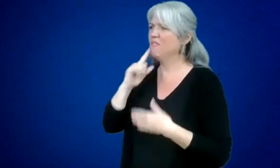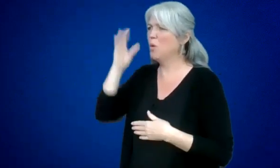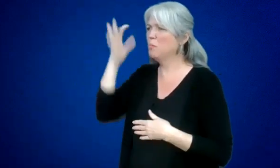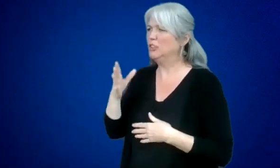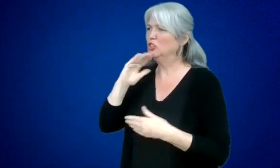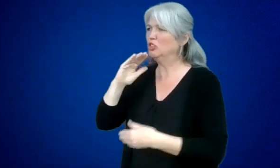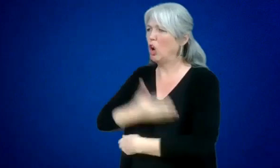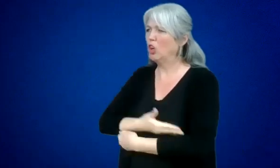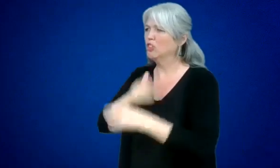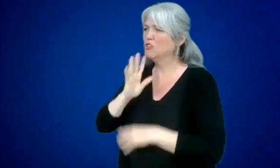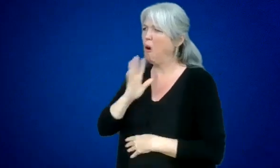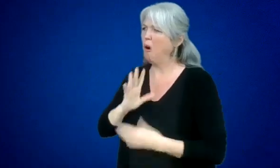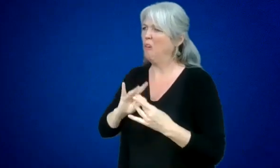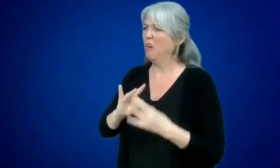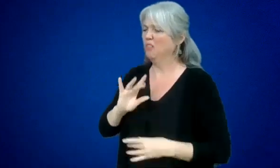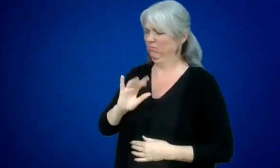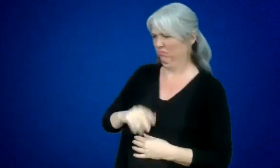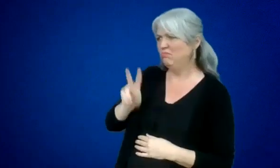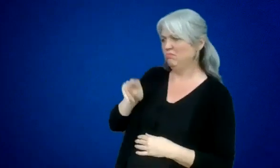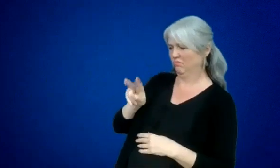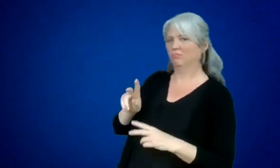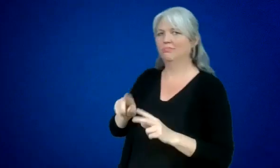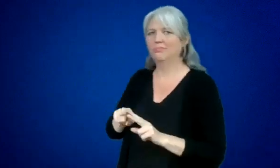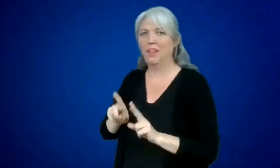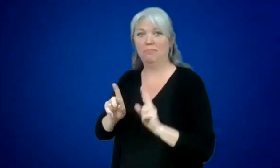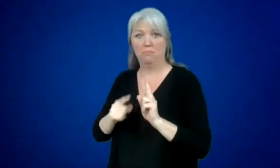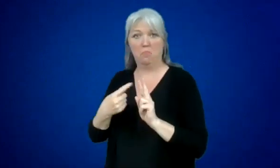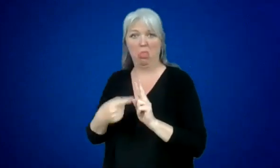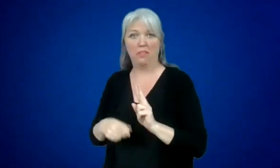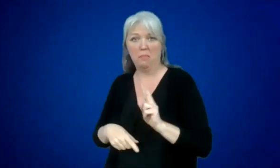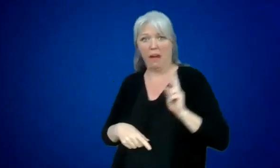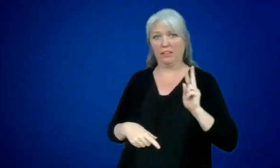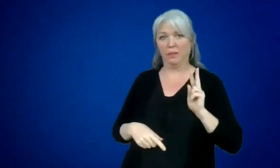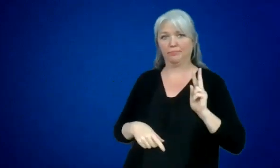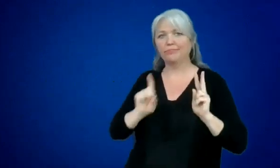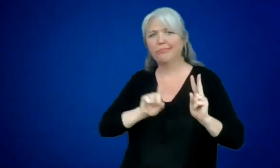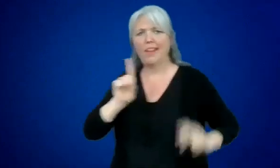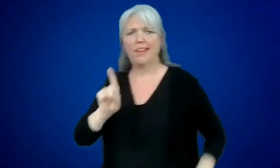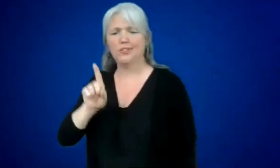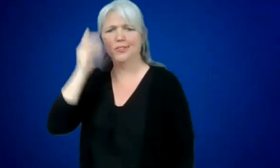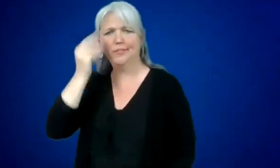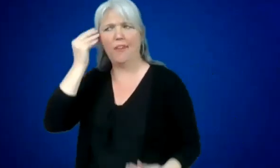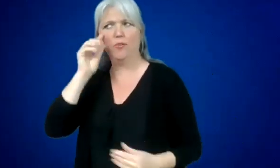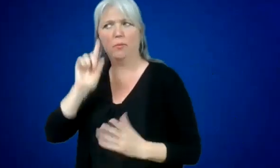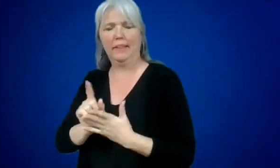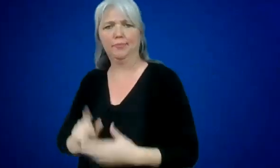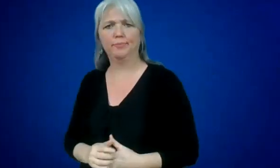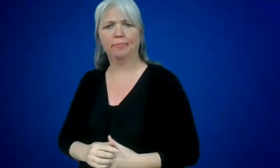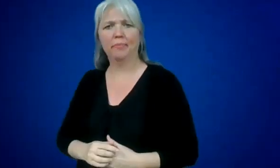to talk." He and Stevie backed up a little. I stood there and thought for a minute. I finally decided